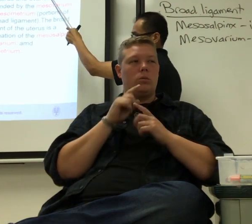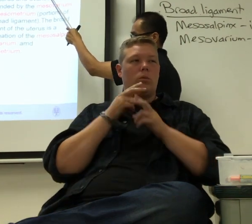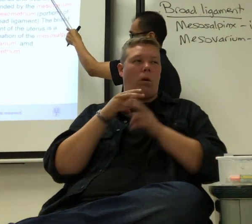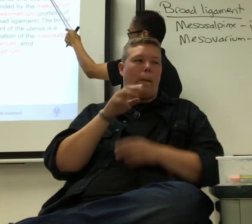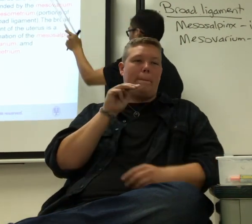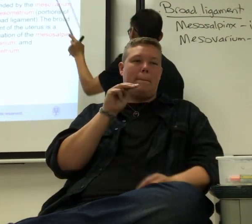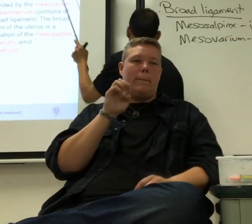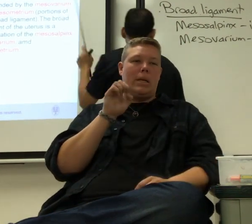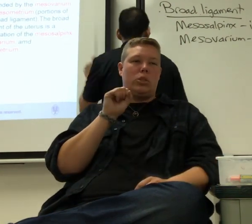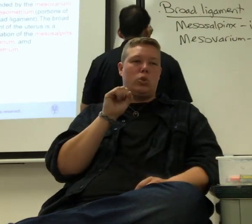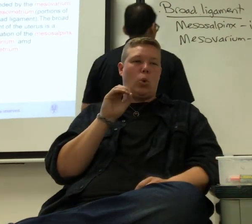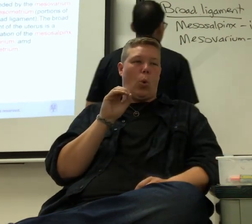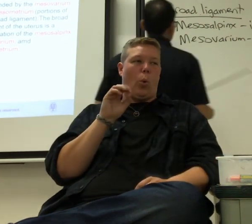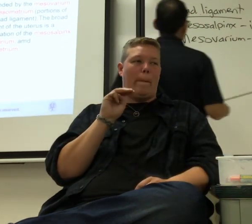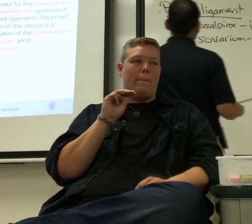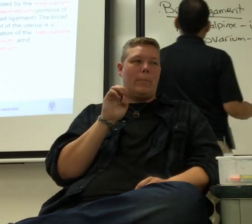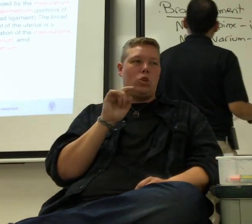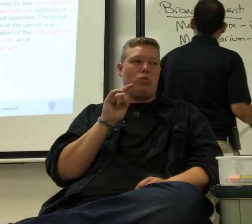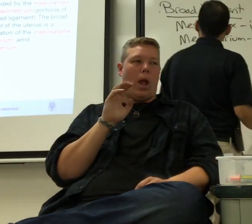mesometrium.